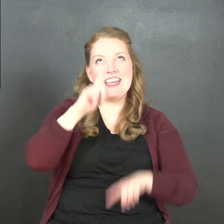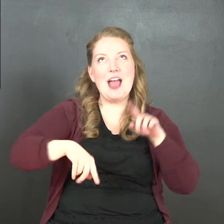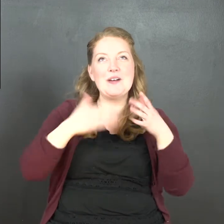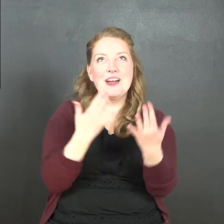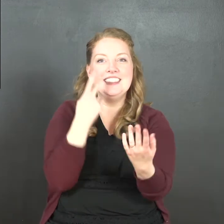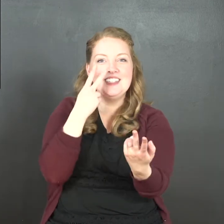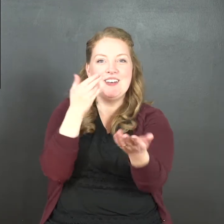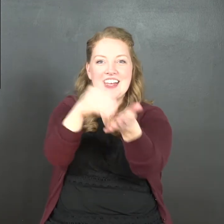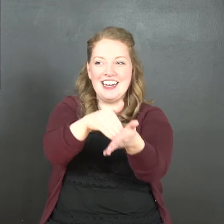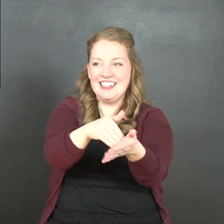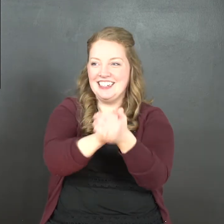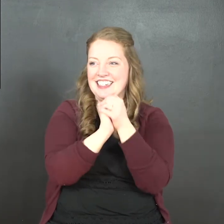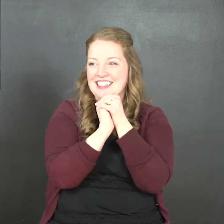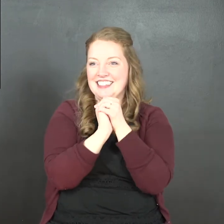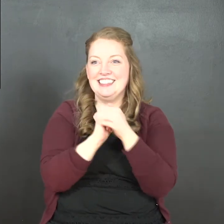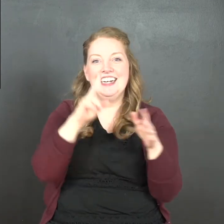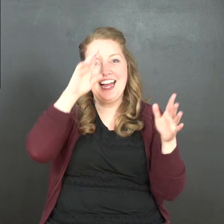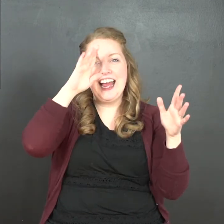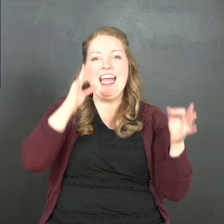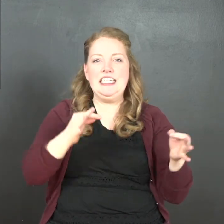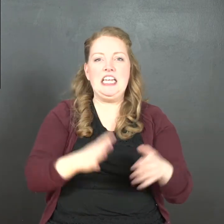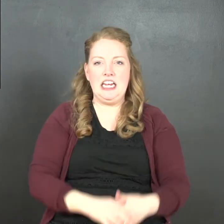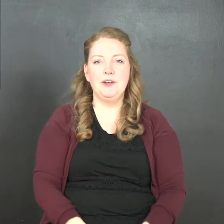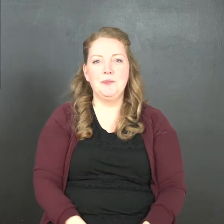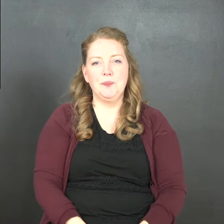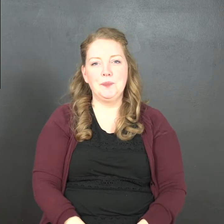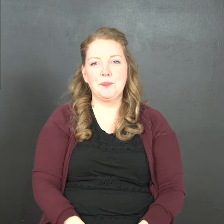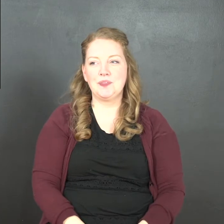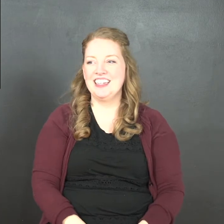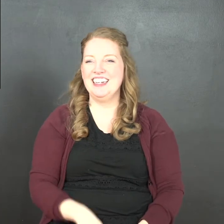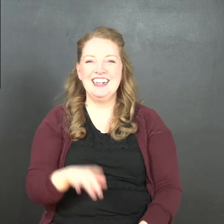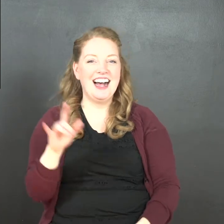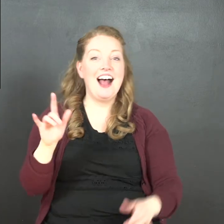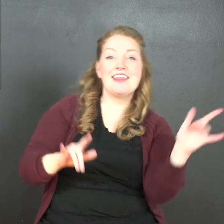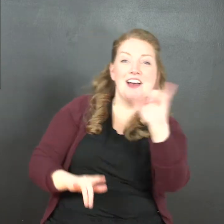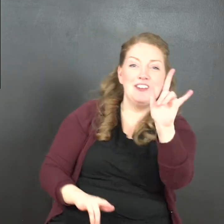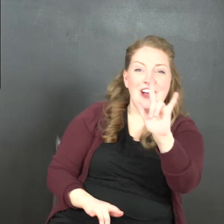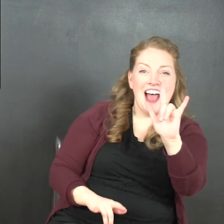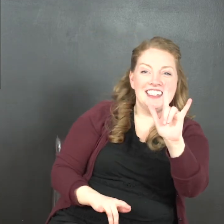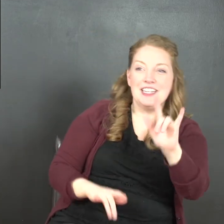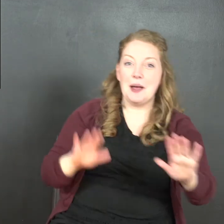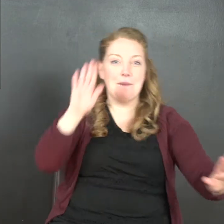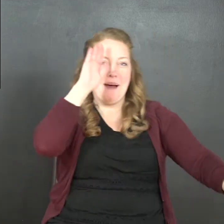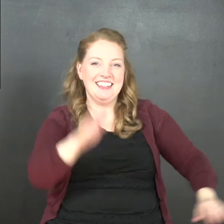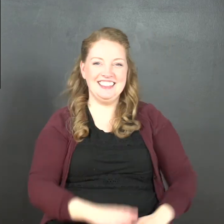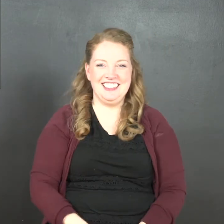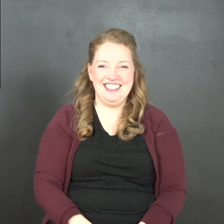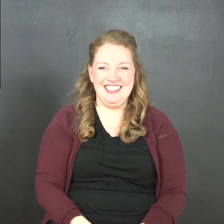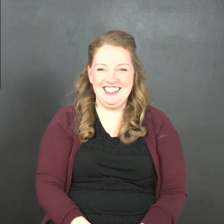again. Indeed, that's all I've got. Love you guys. Bye.